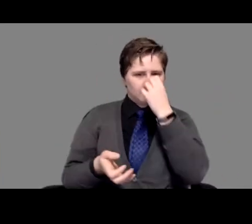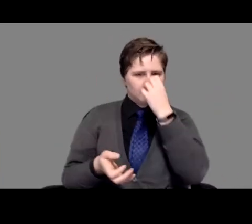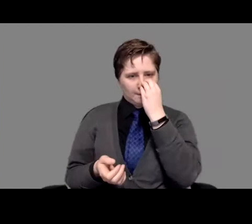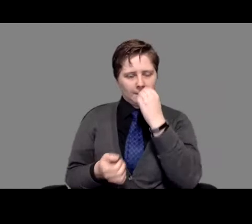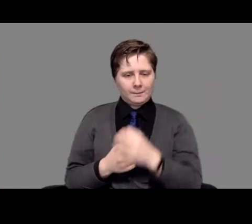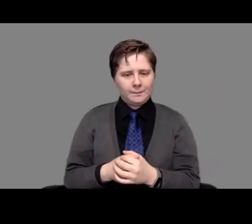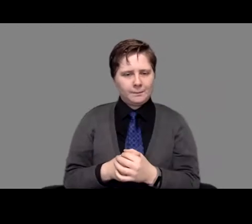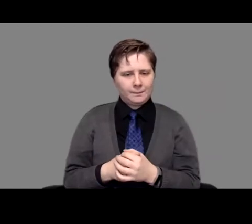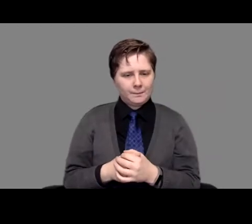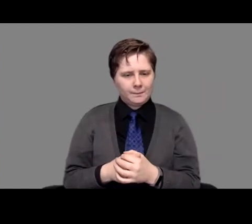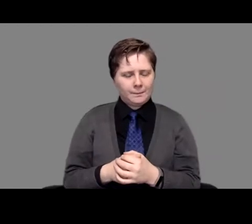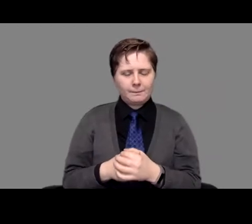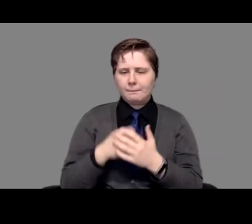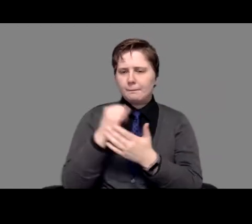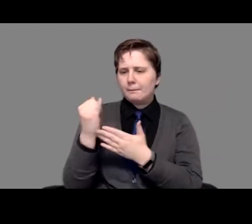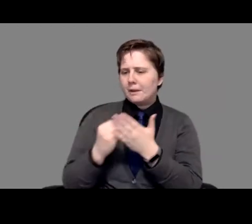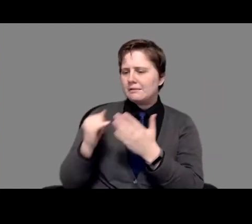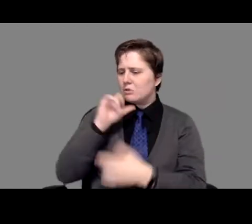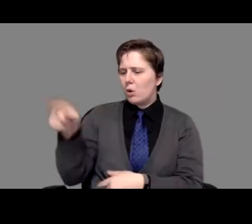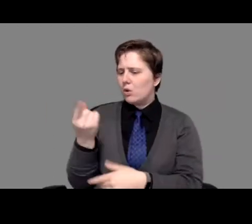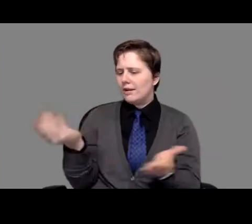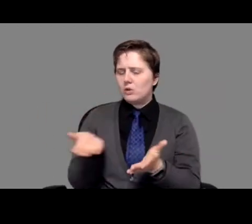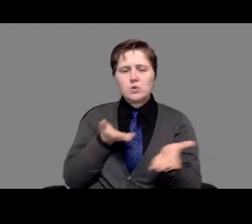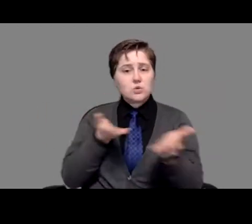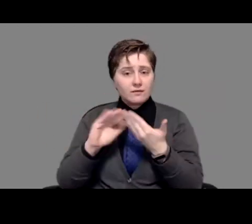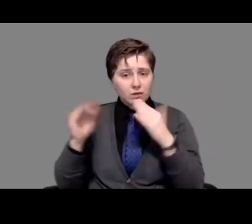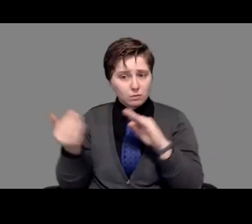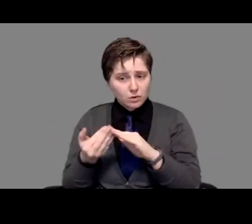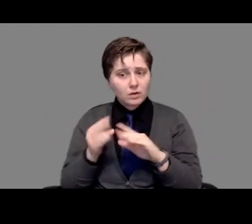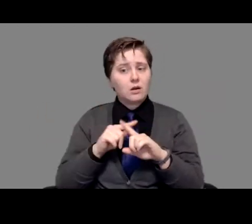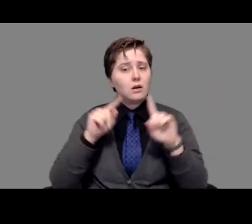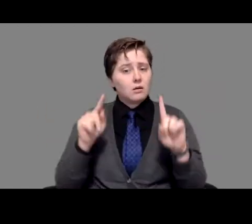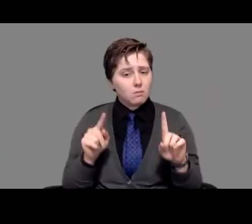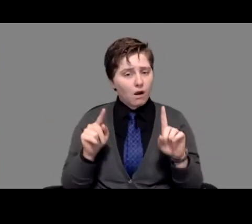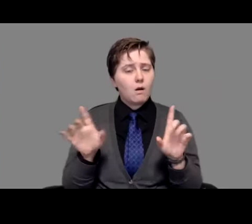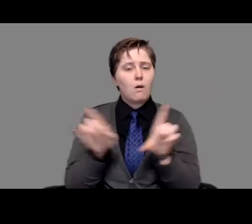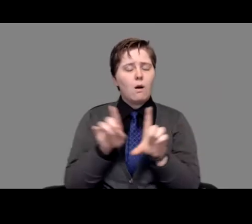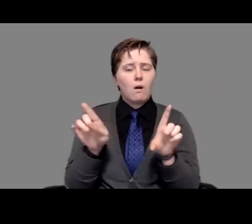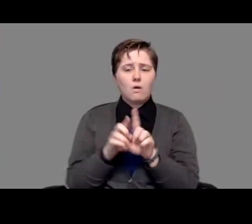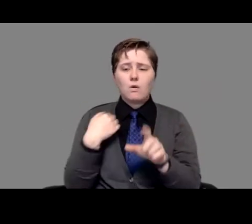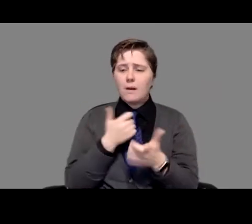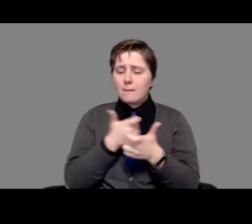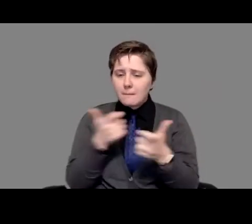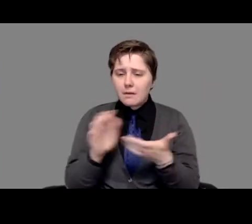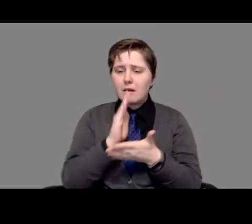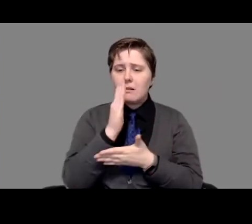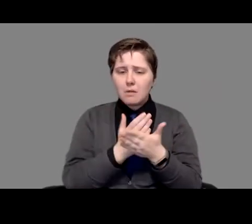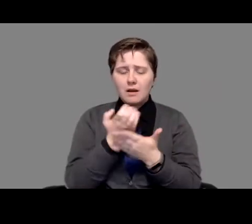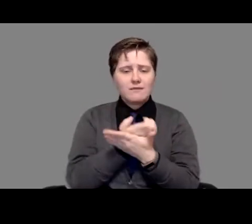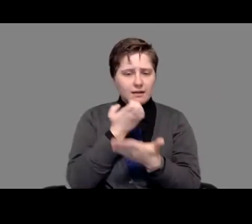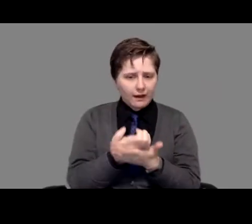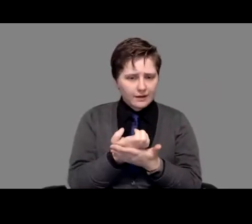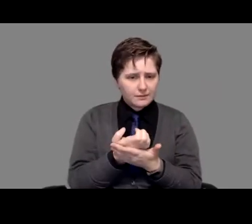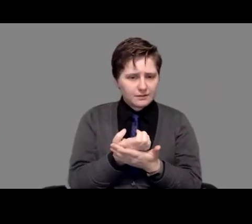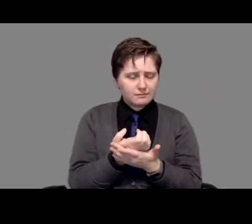It's the arts. Not only are we here to serve our community, but we're also a really big part of the economy